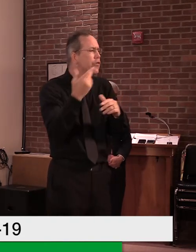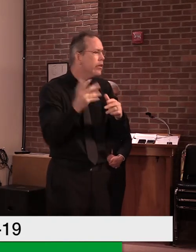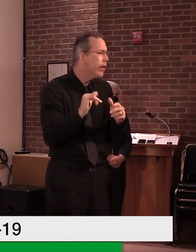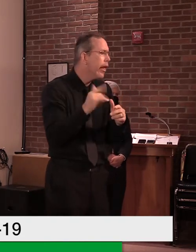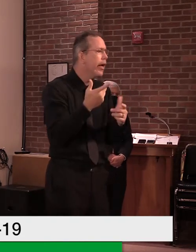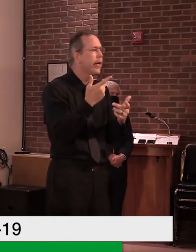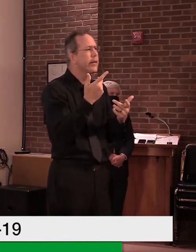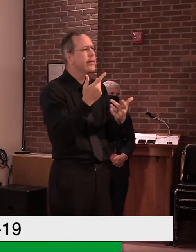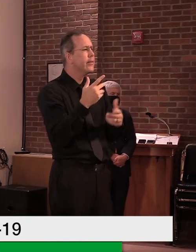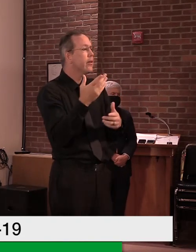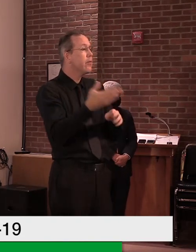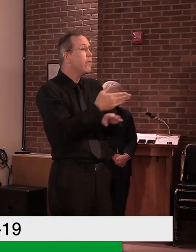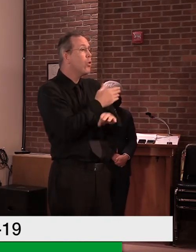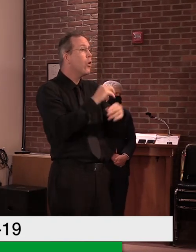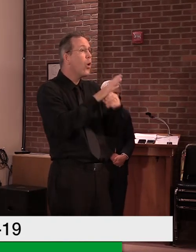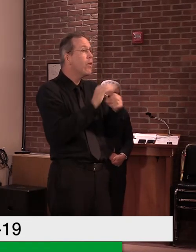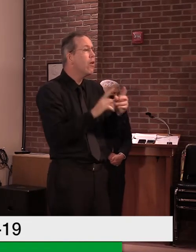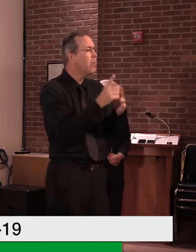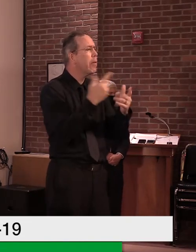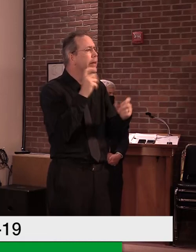these hospitals.